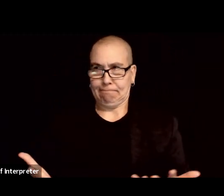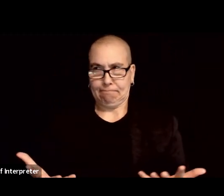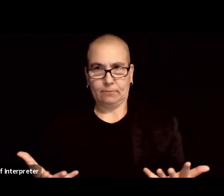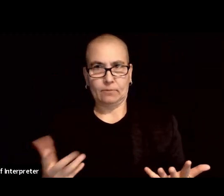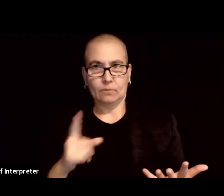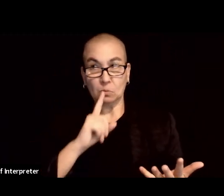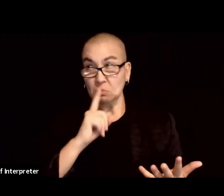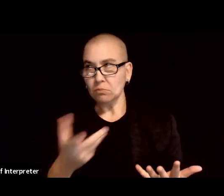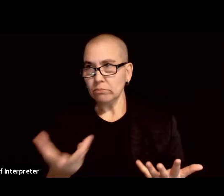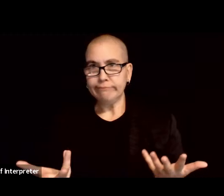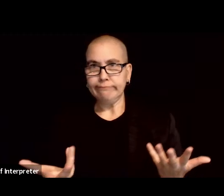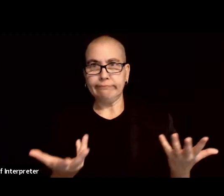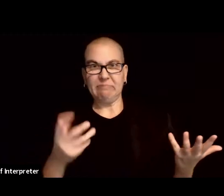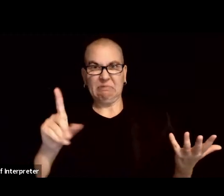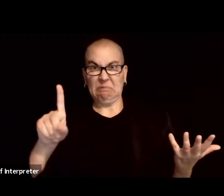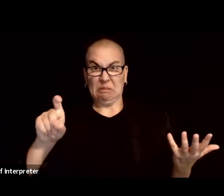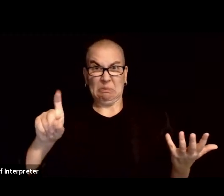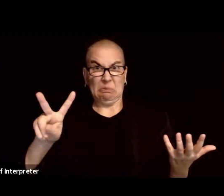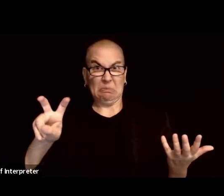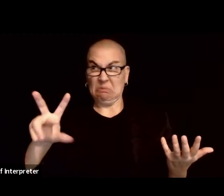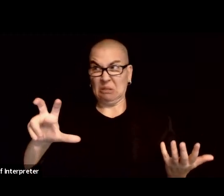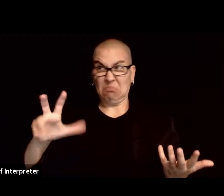So 500